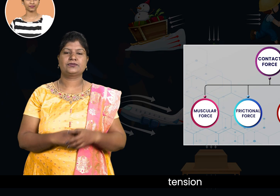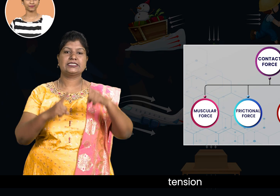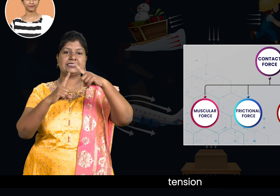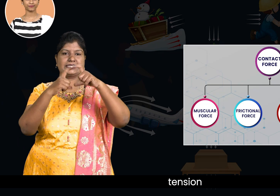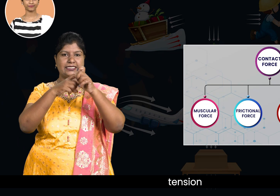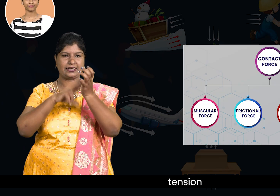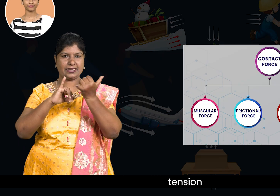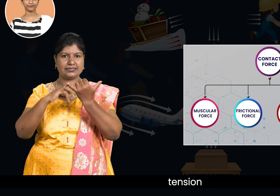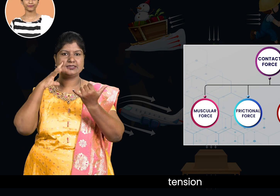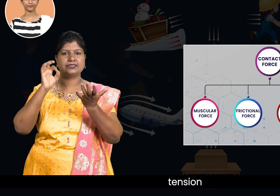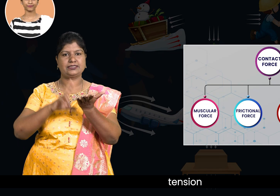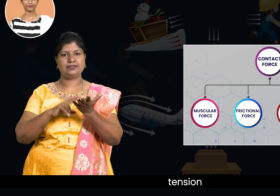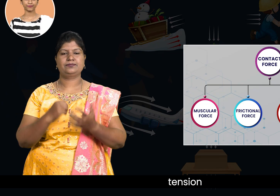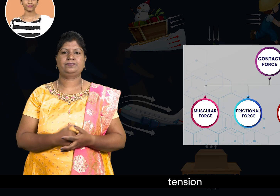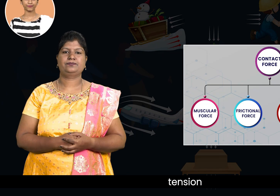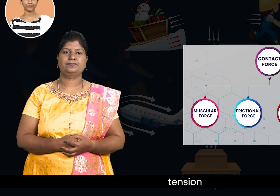tension.